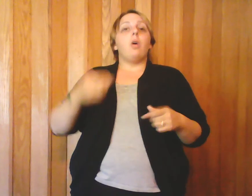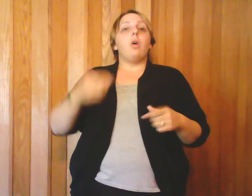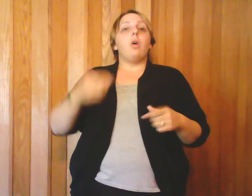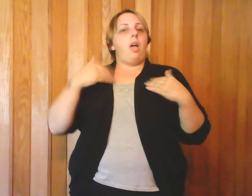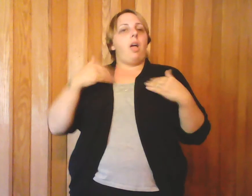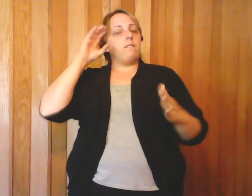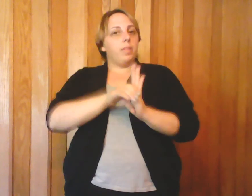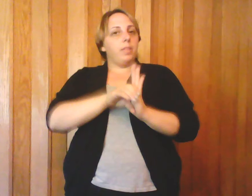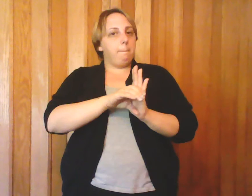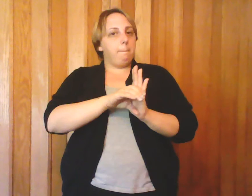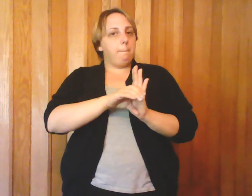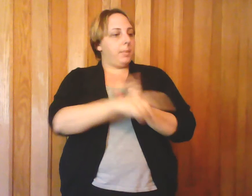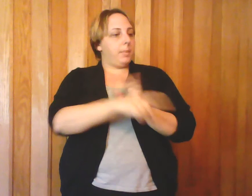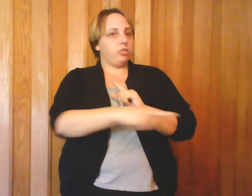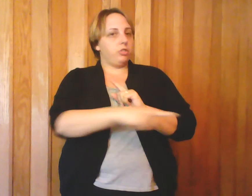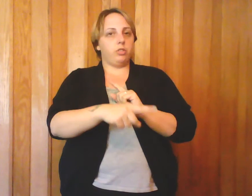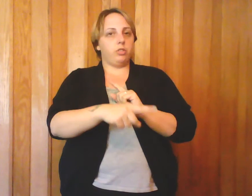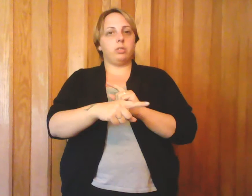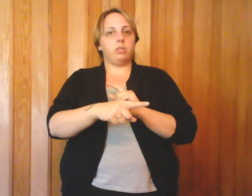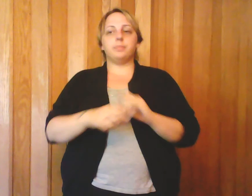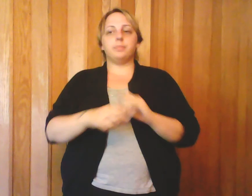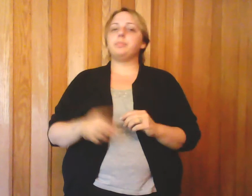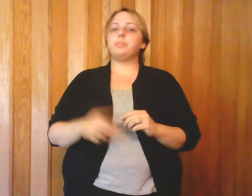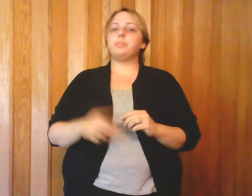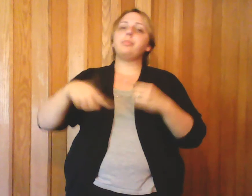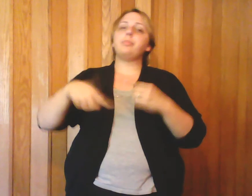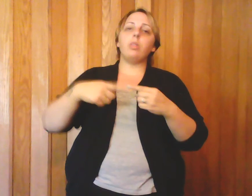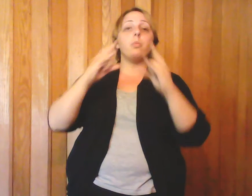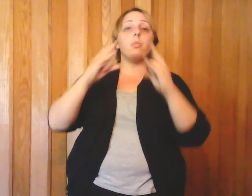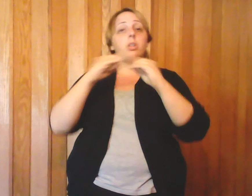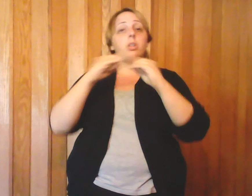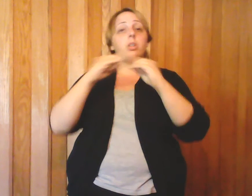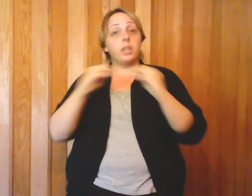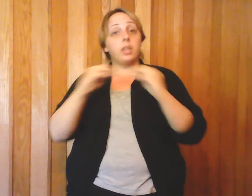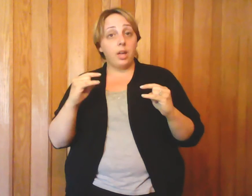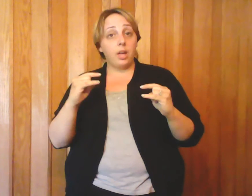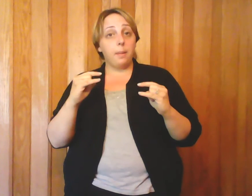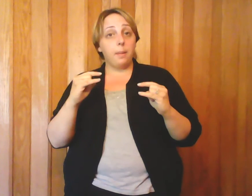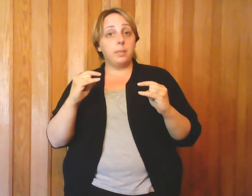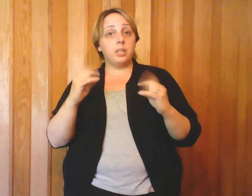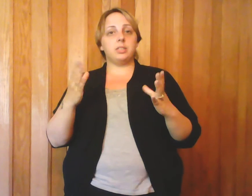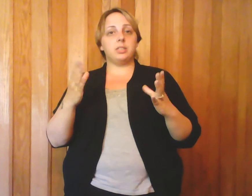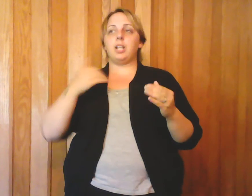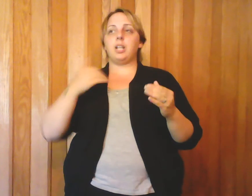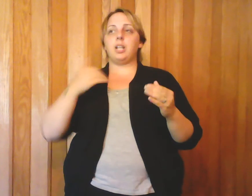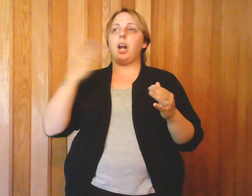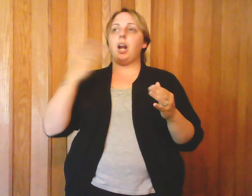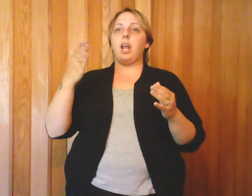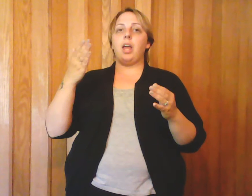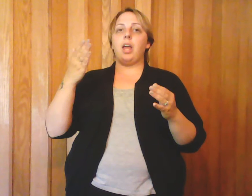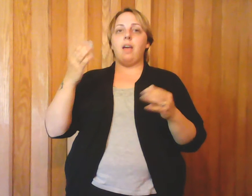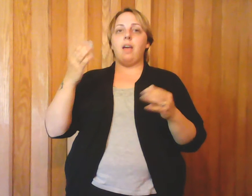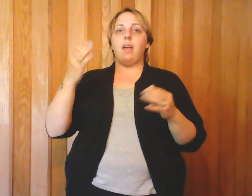guys are all long gone by now, but the fact that they would even do this and somebody would actually take